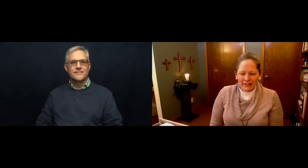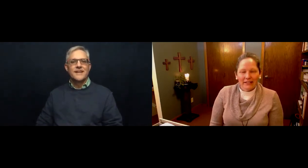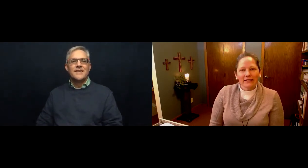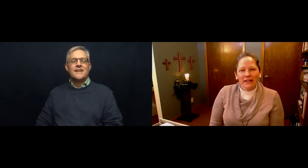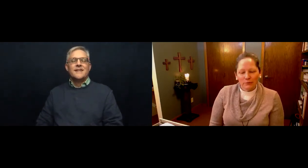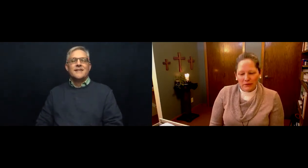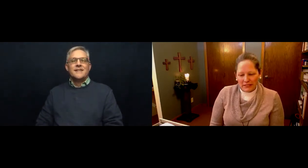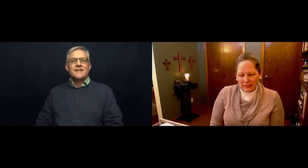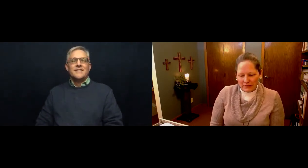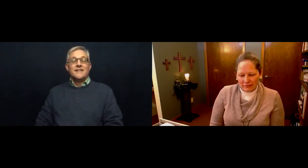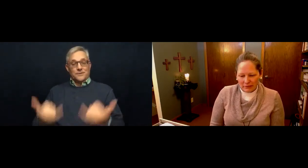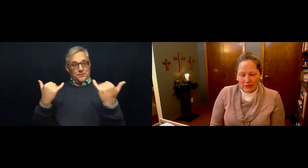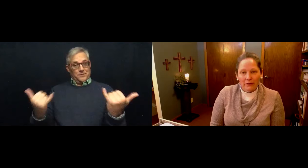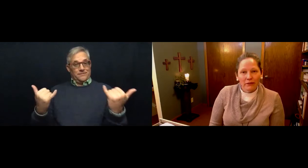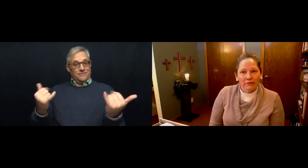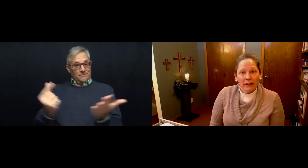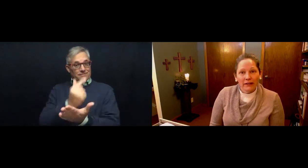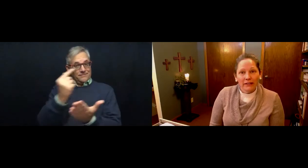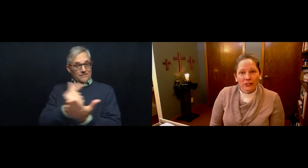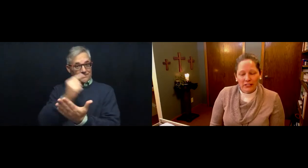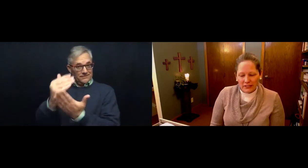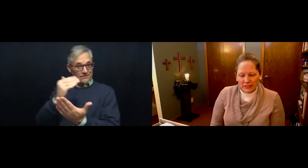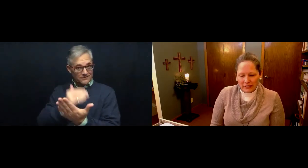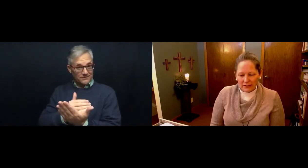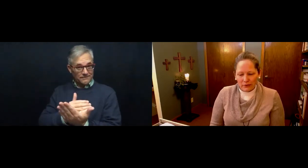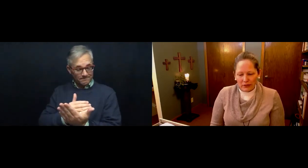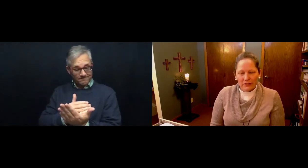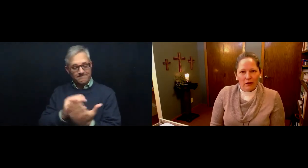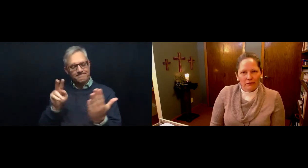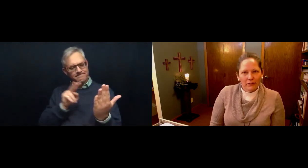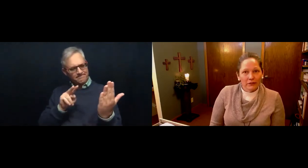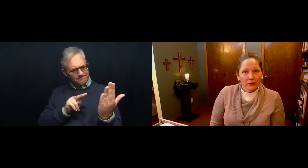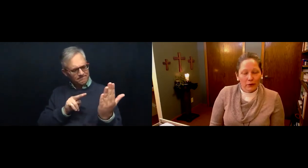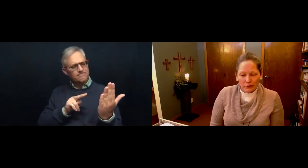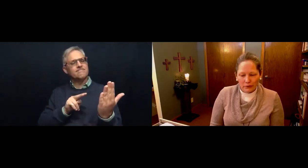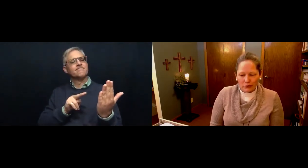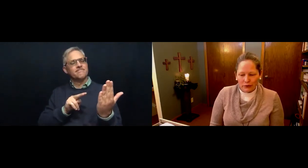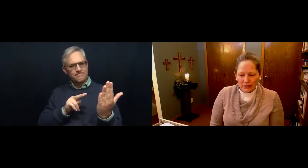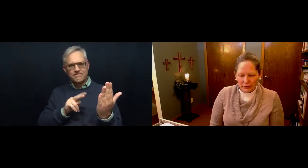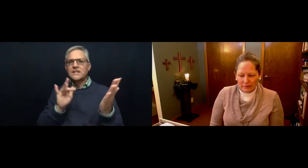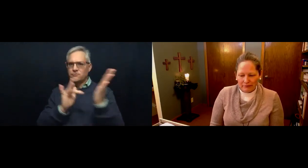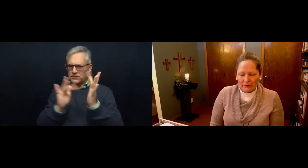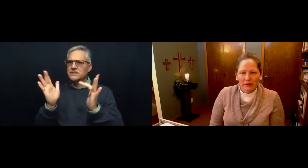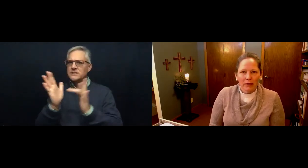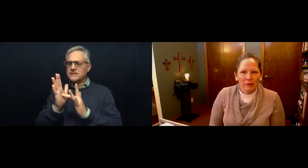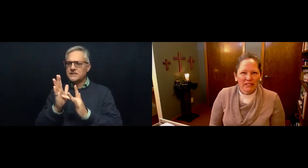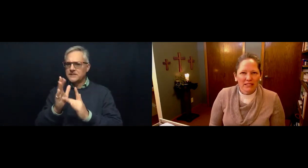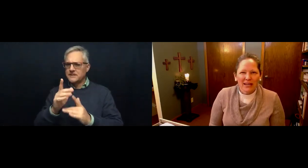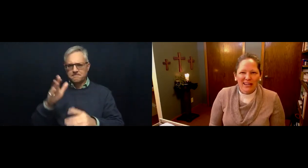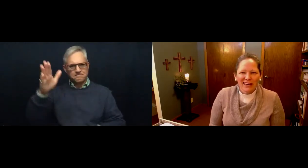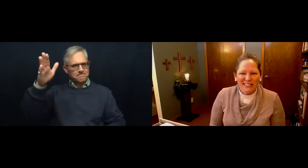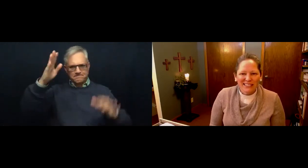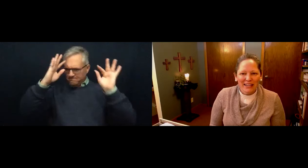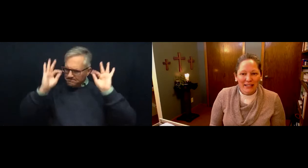In today's gospel lesson, we find that Jesus is resolved to go to Jerusalem. The Bible